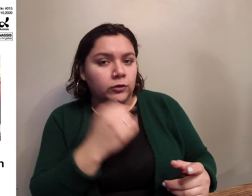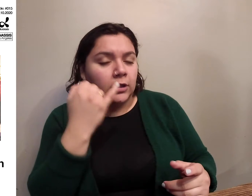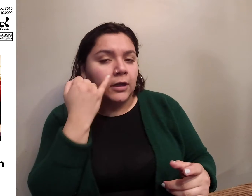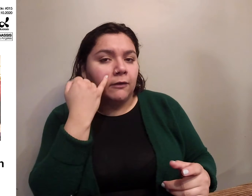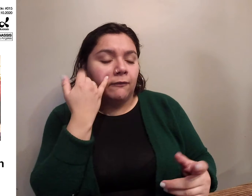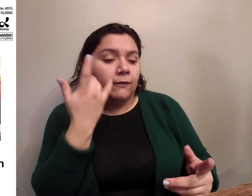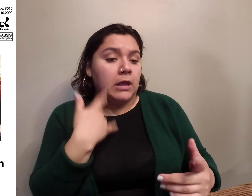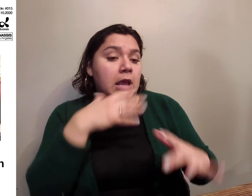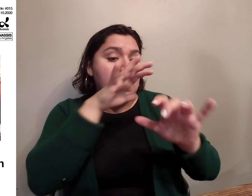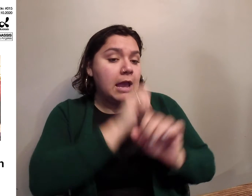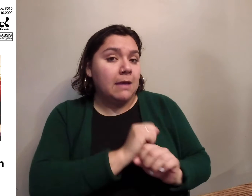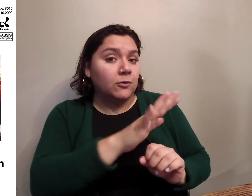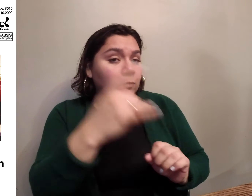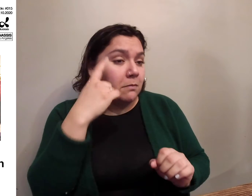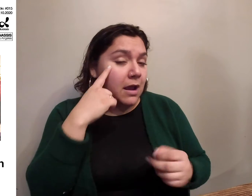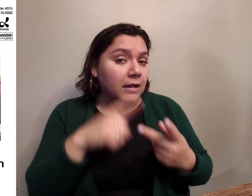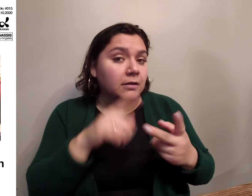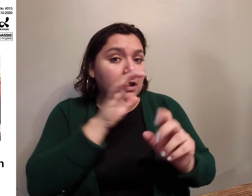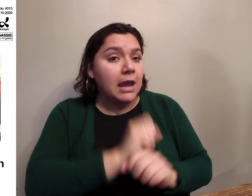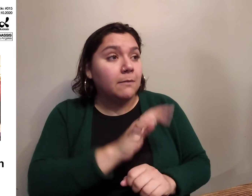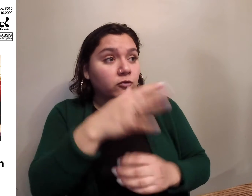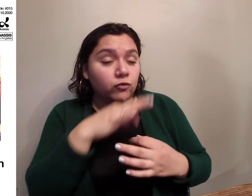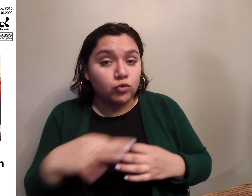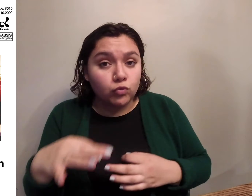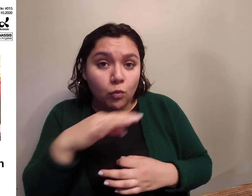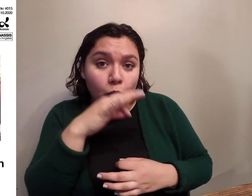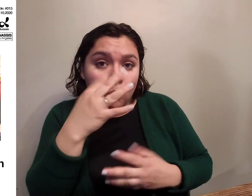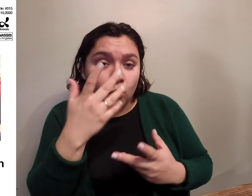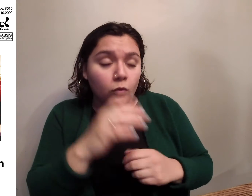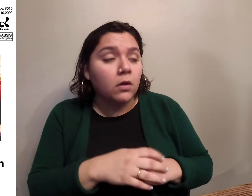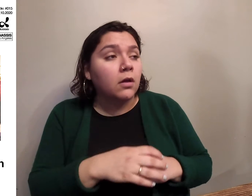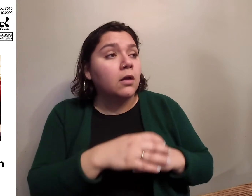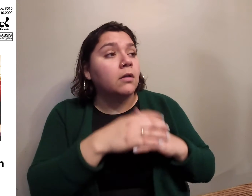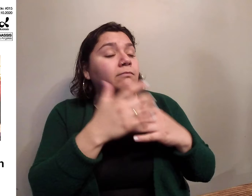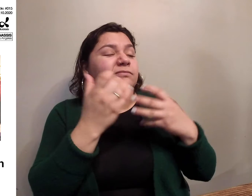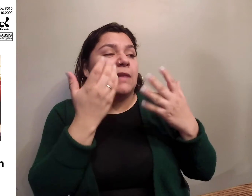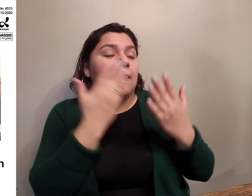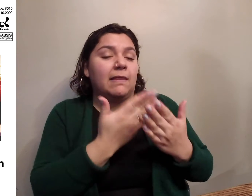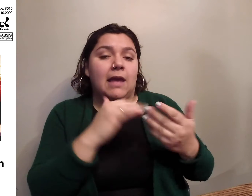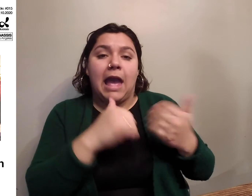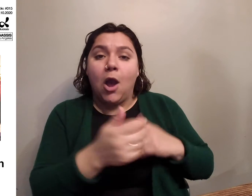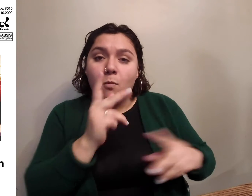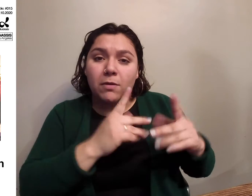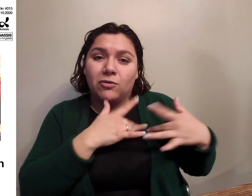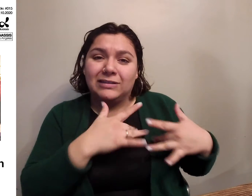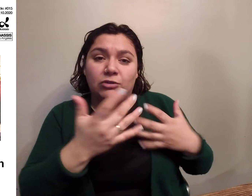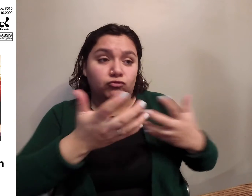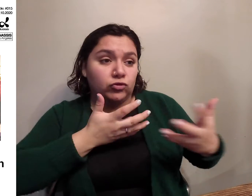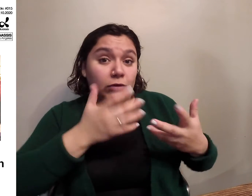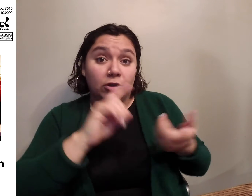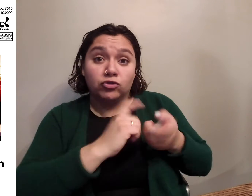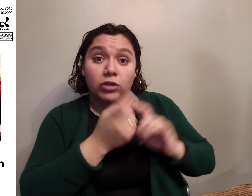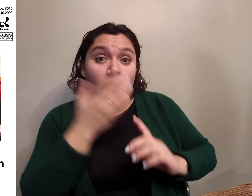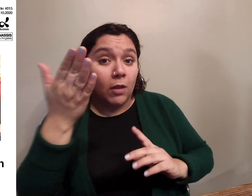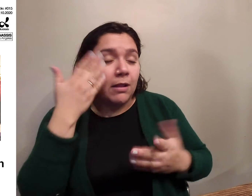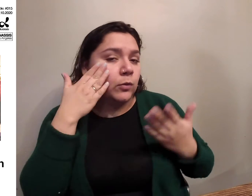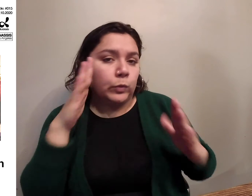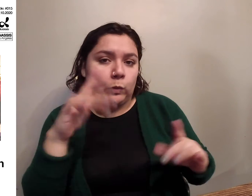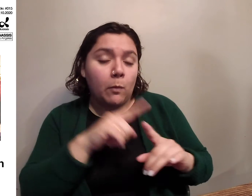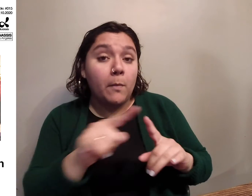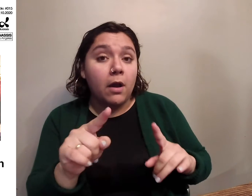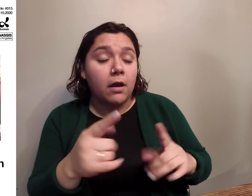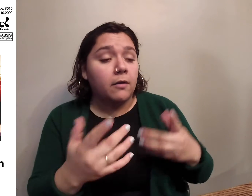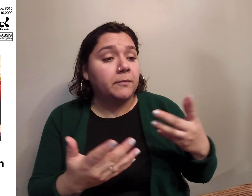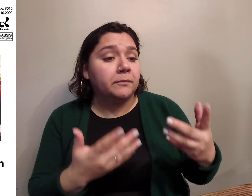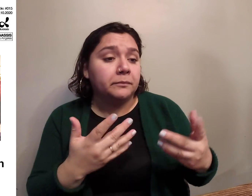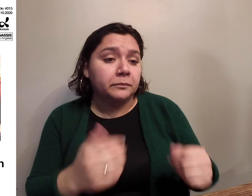of the mind and habits of the soul and habits of ways in which people interact will really change. But there